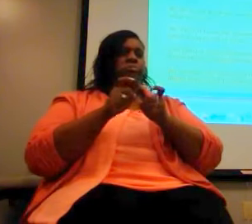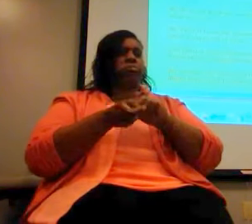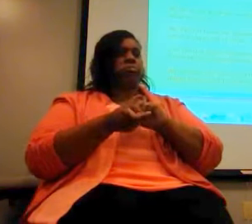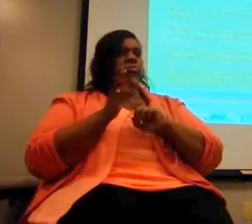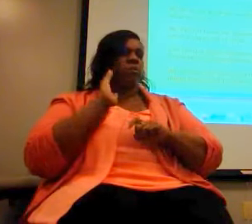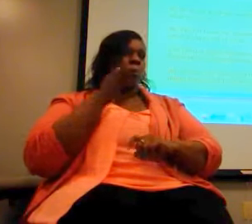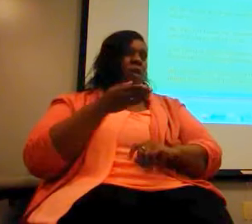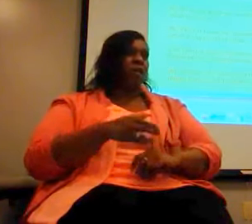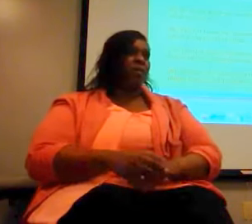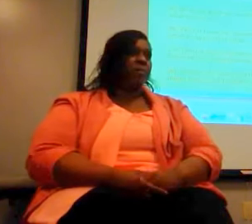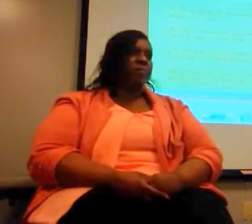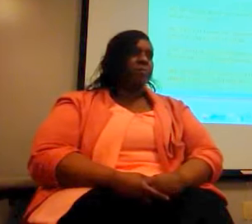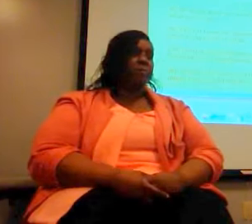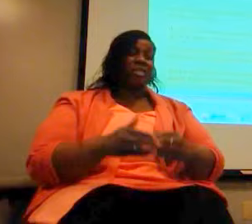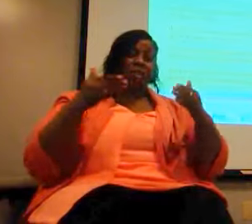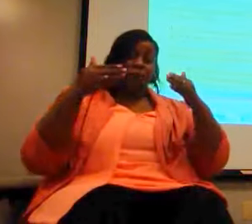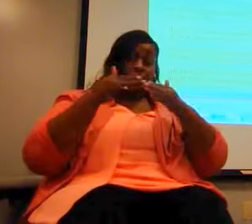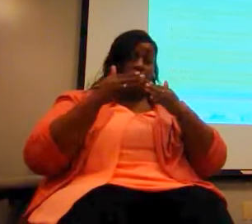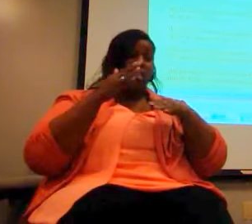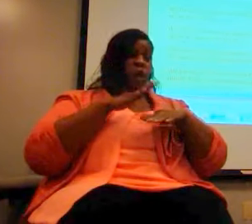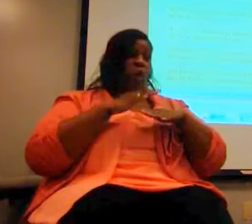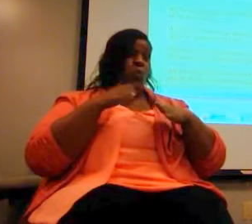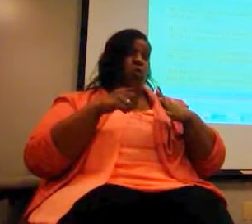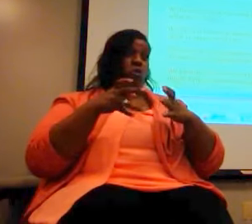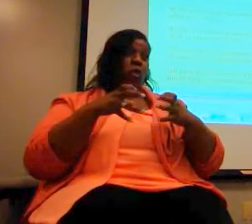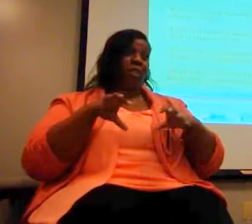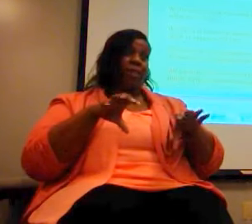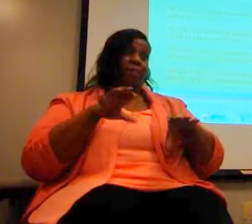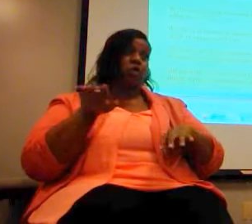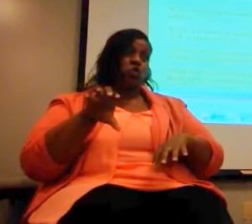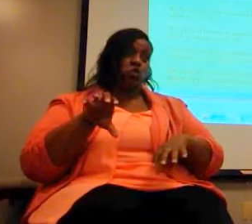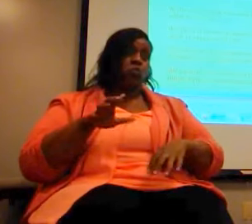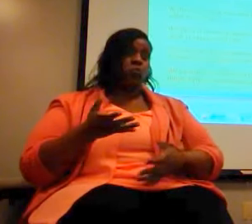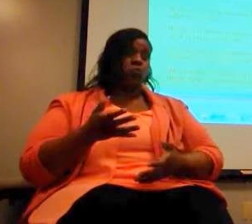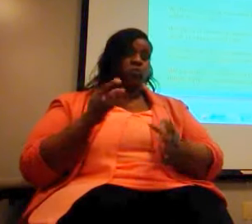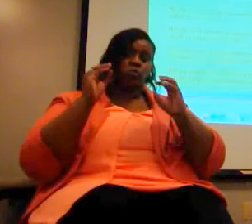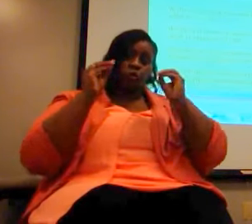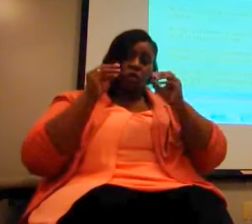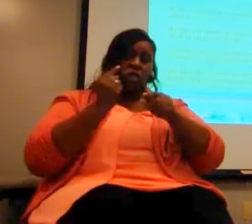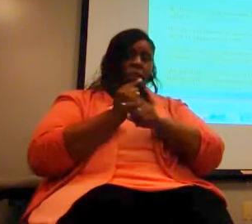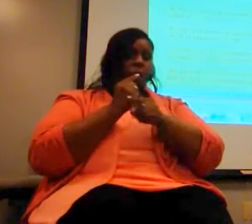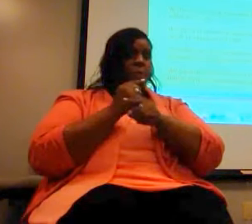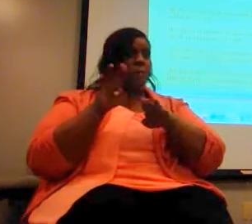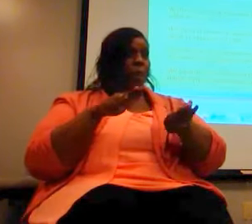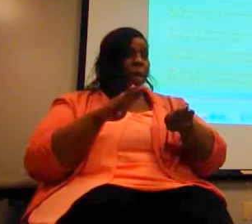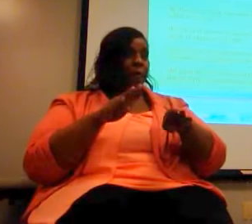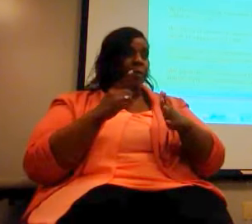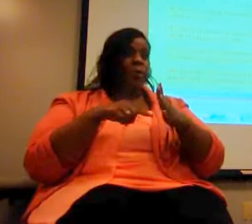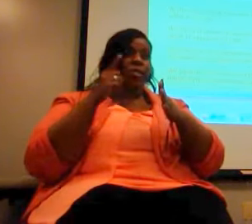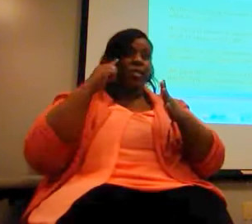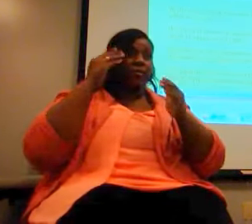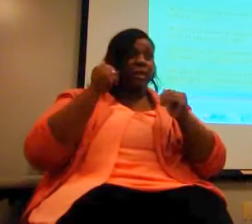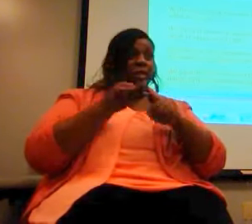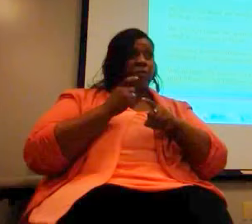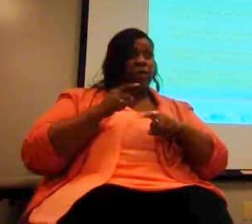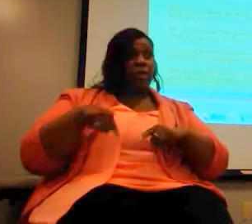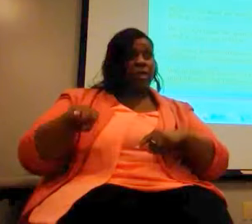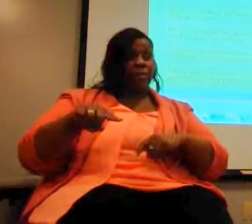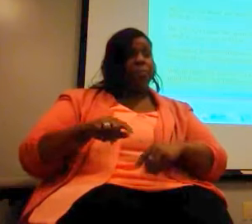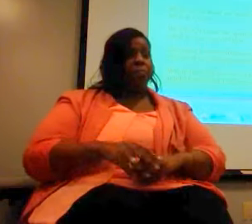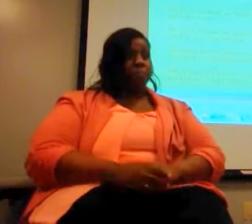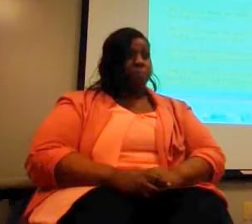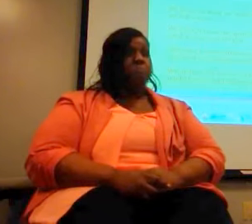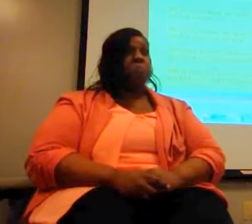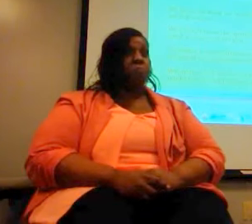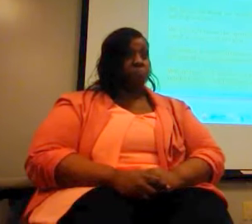we focus on what we want the child to do, not what not to do. We teach them the appropriate behaviors and what is expected of them. The child is